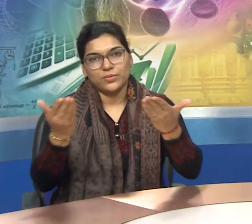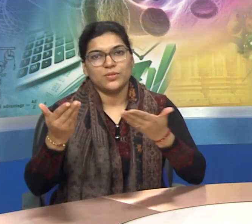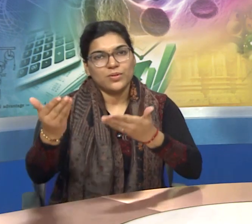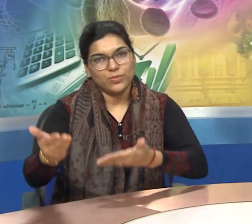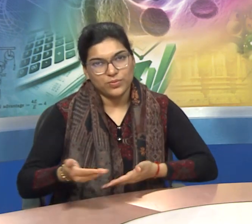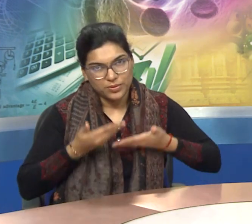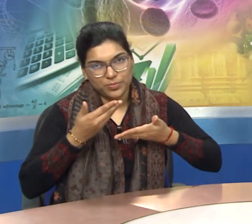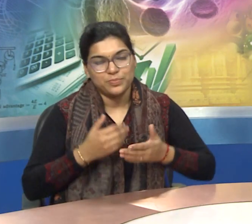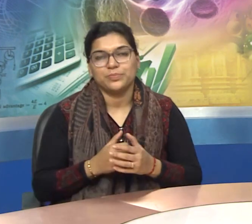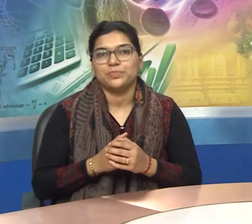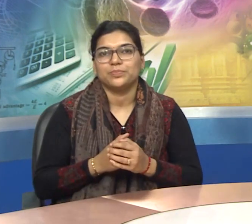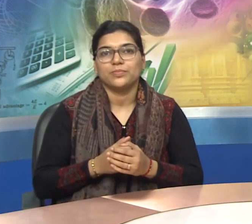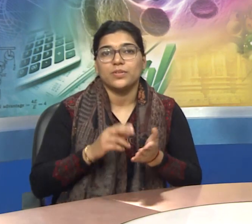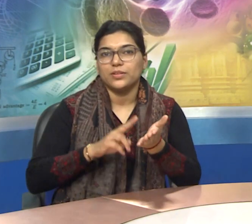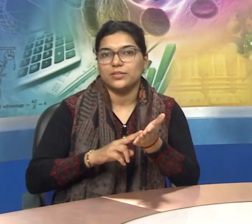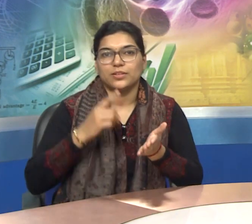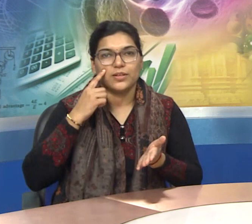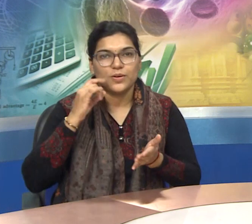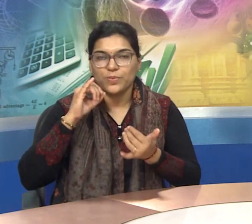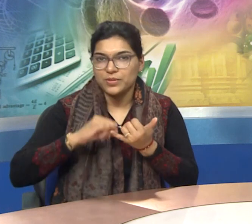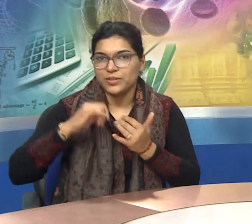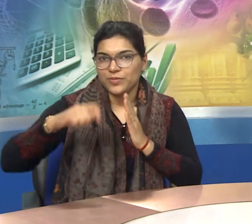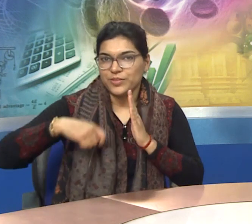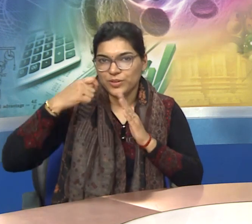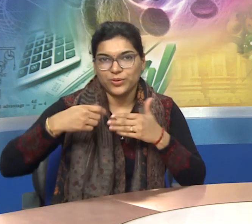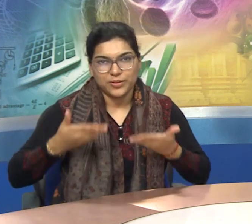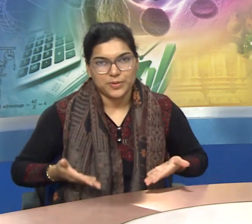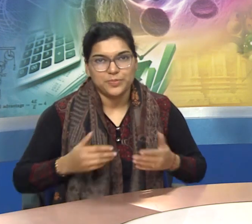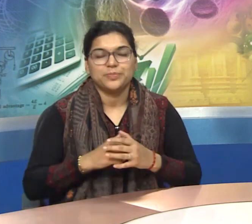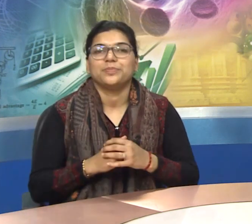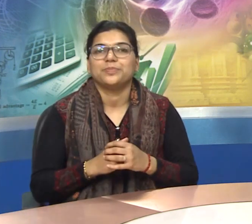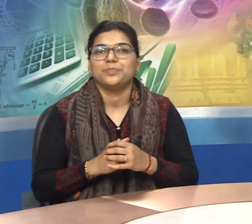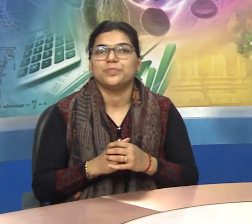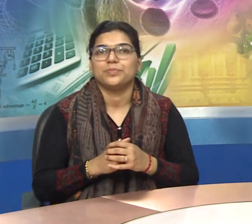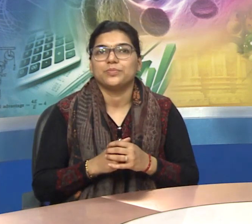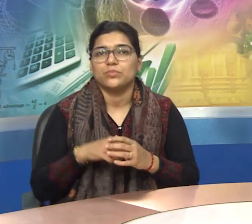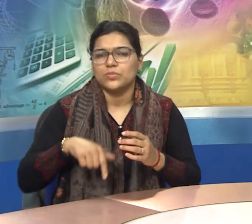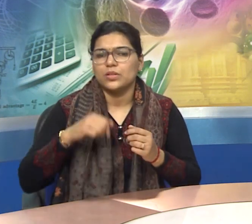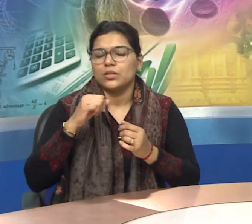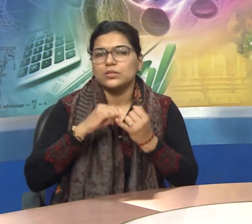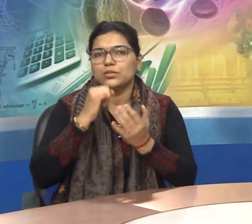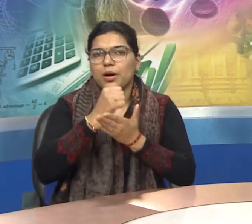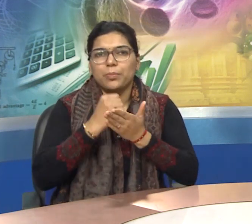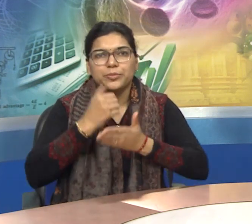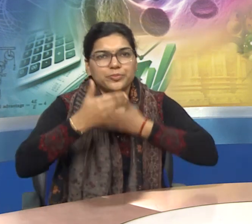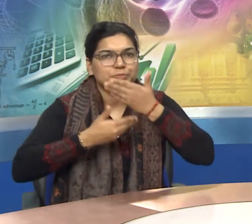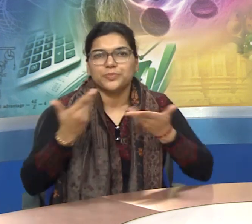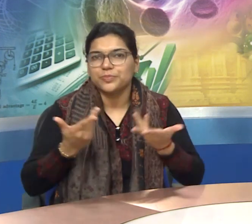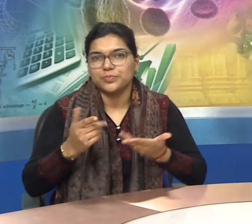Welcome you all in this educational video of NIOS. We are doing subject